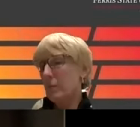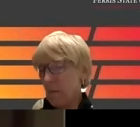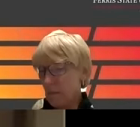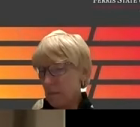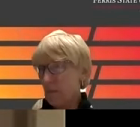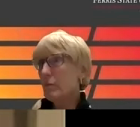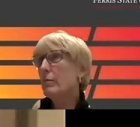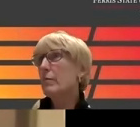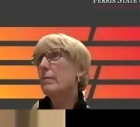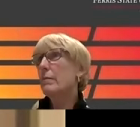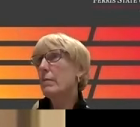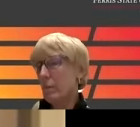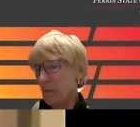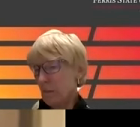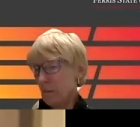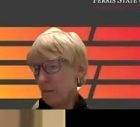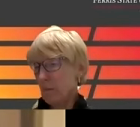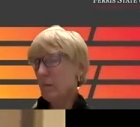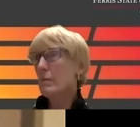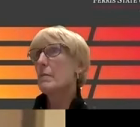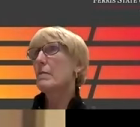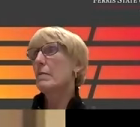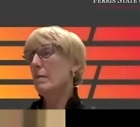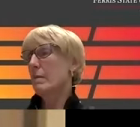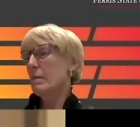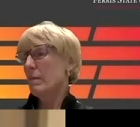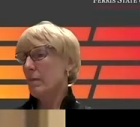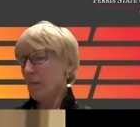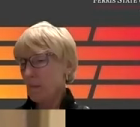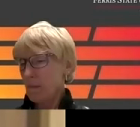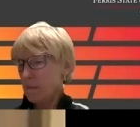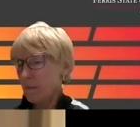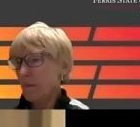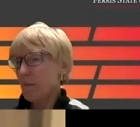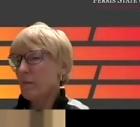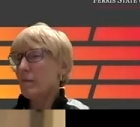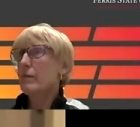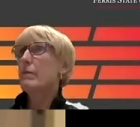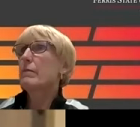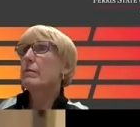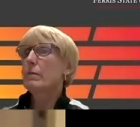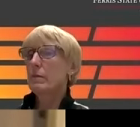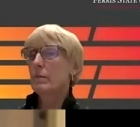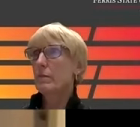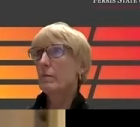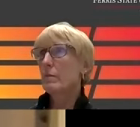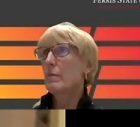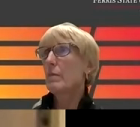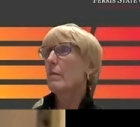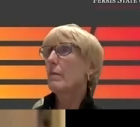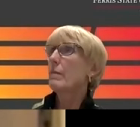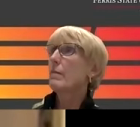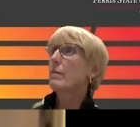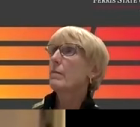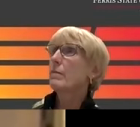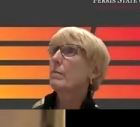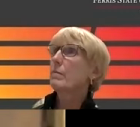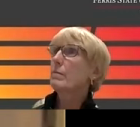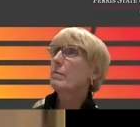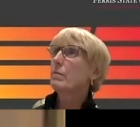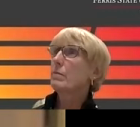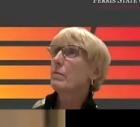I have a brother who lives as a white man. He is the principal of Cedarbrook Elementary School in